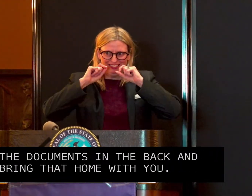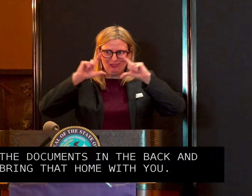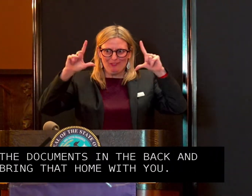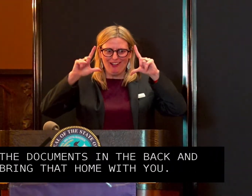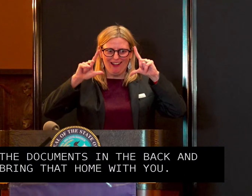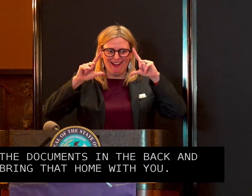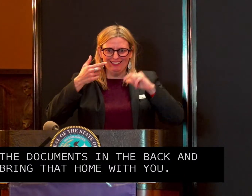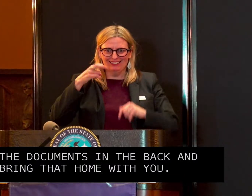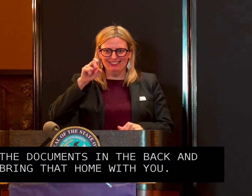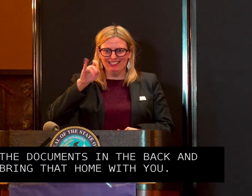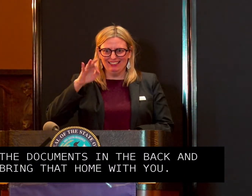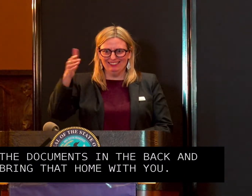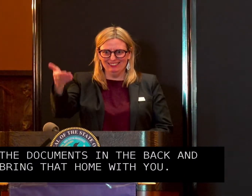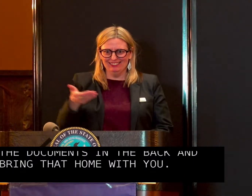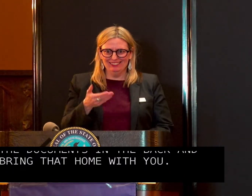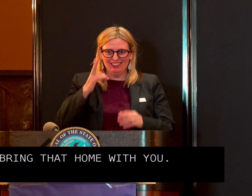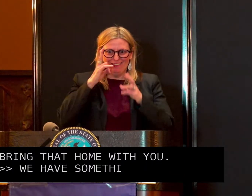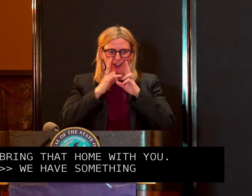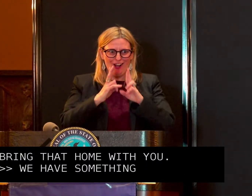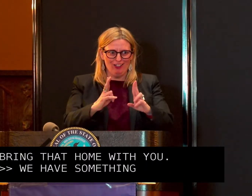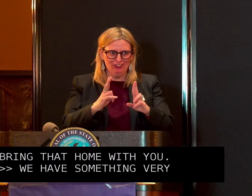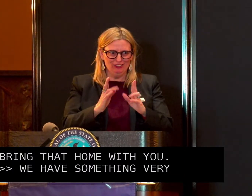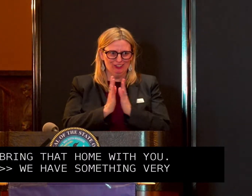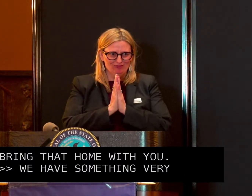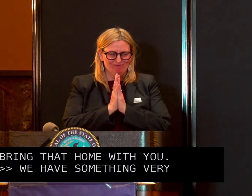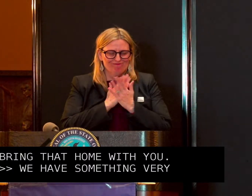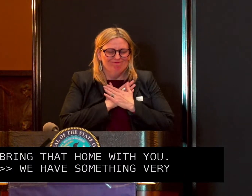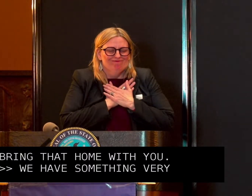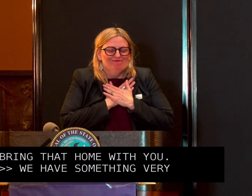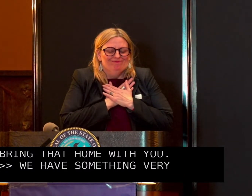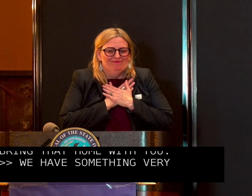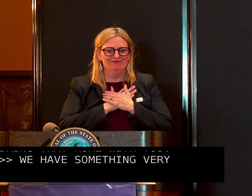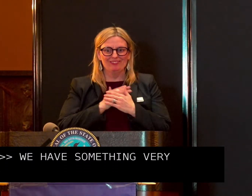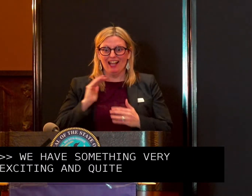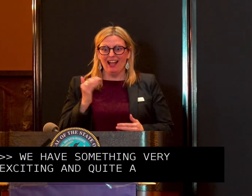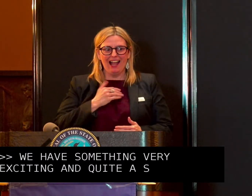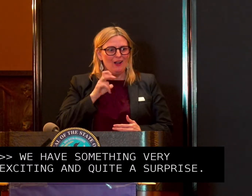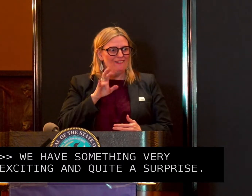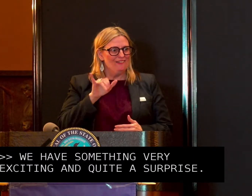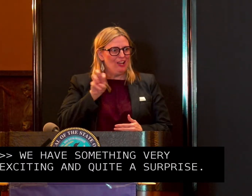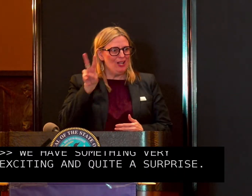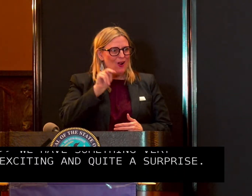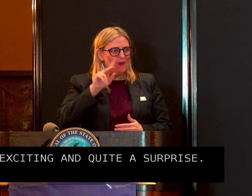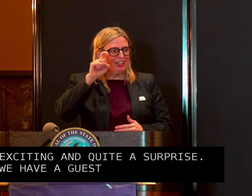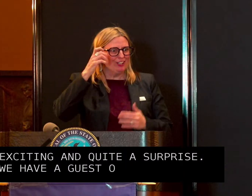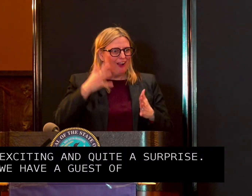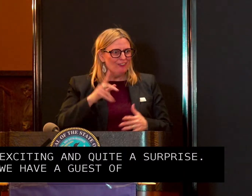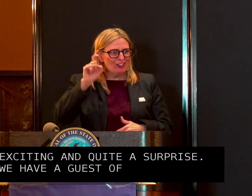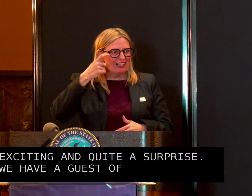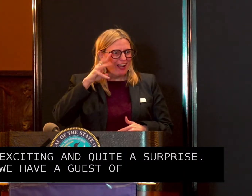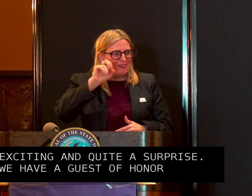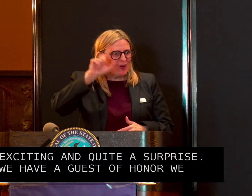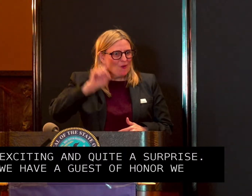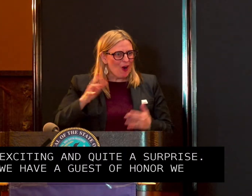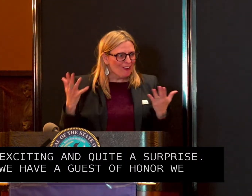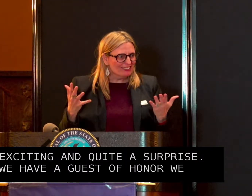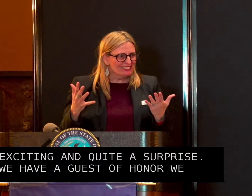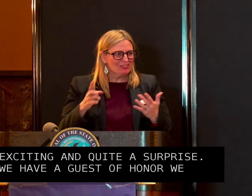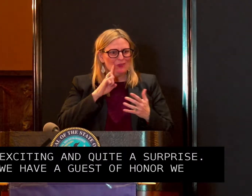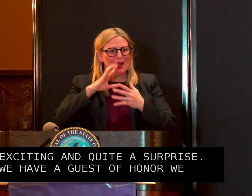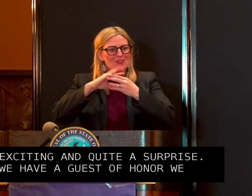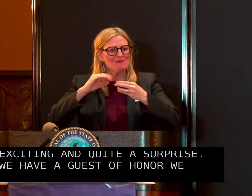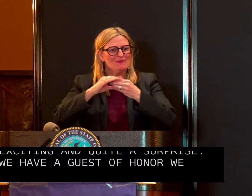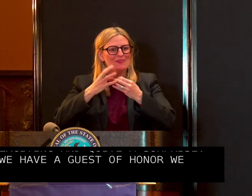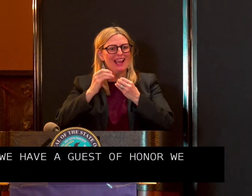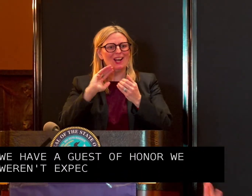We have something very exciting and quite a surprise. We have a guest of honor we weren't expecting to be here. Our very own